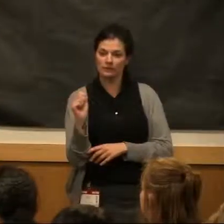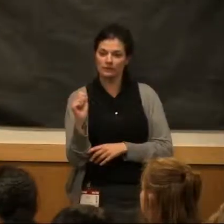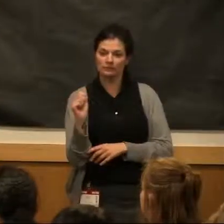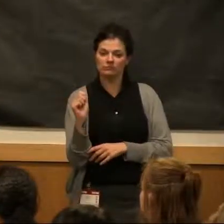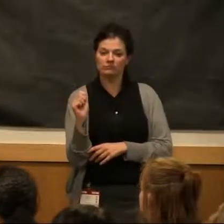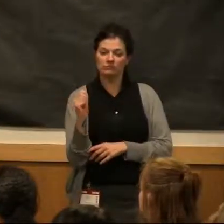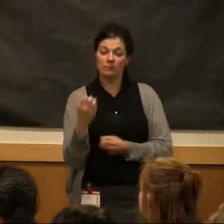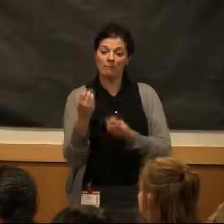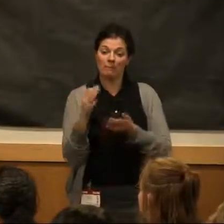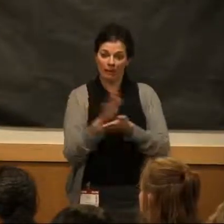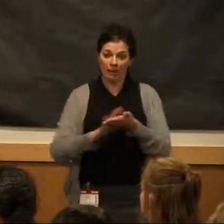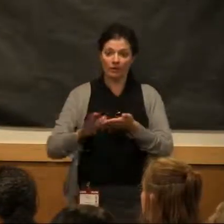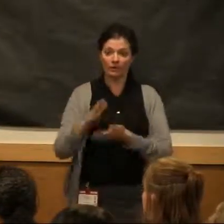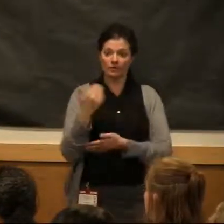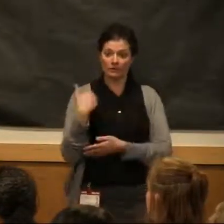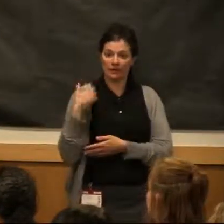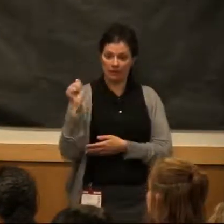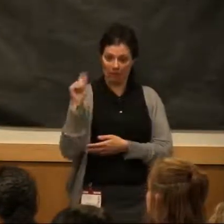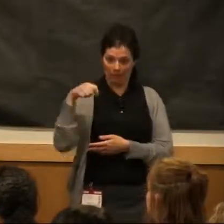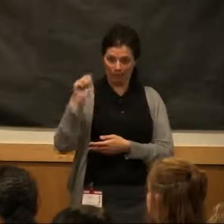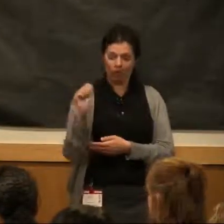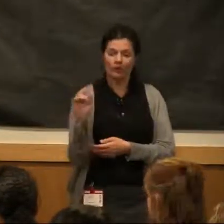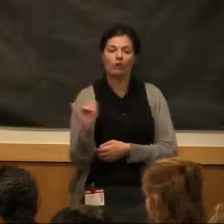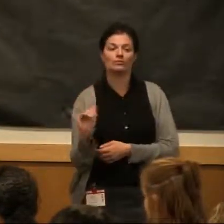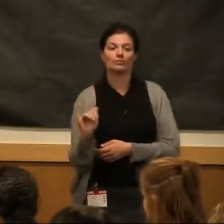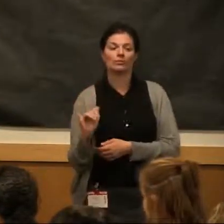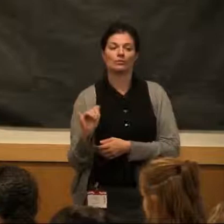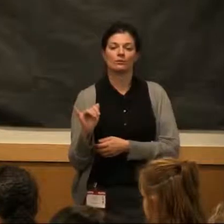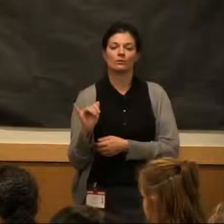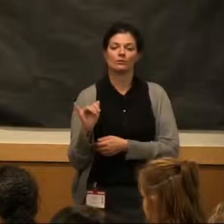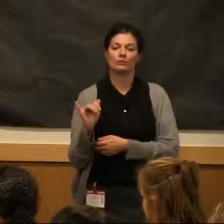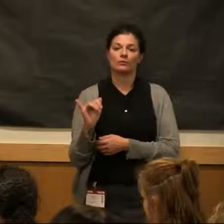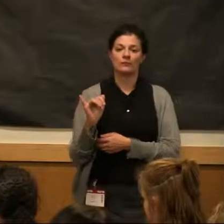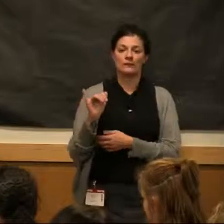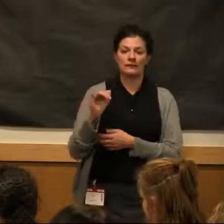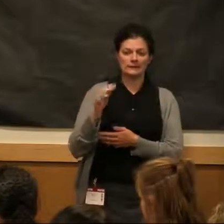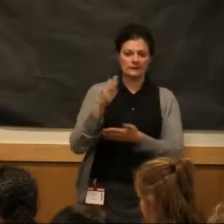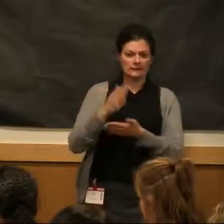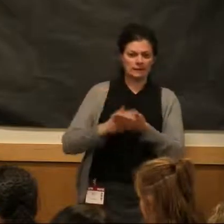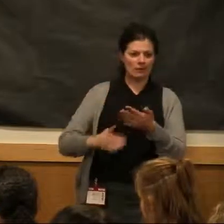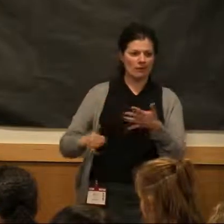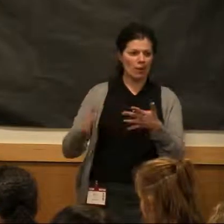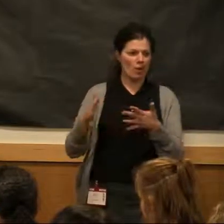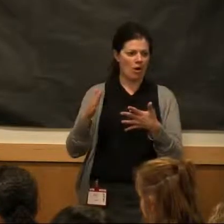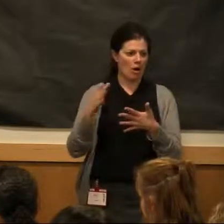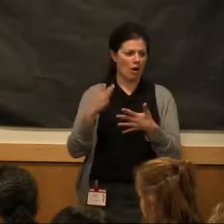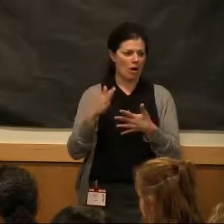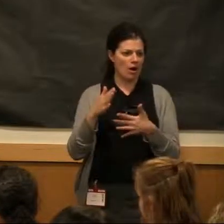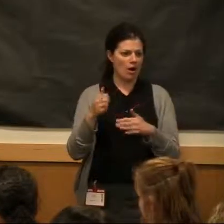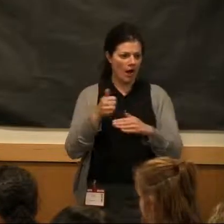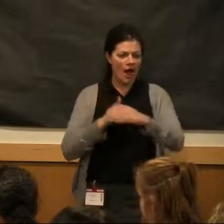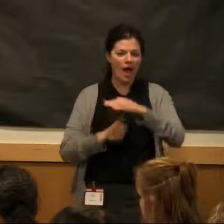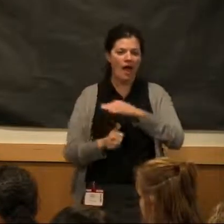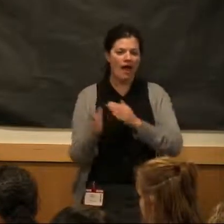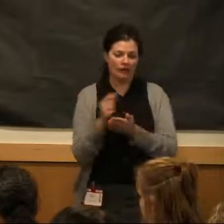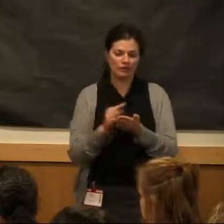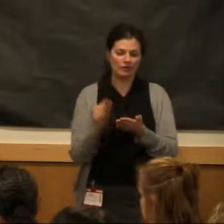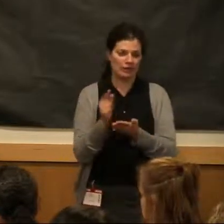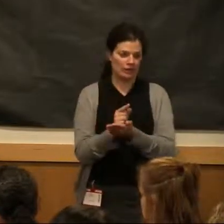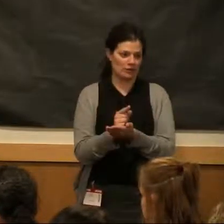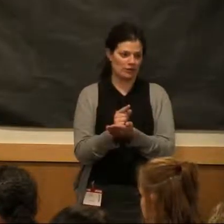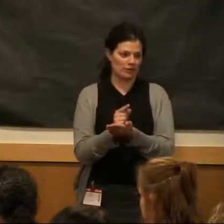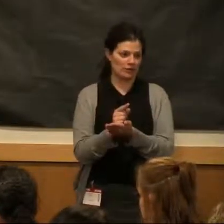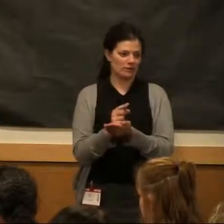have apartments as well, sometimes for undergraduate students, sometimes for graduate students or families or married students who live